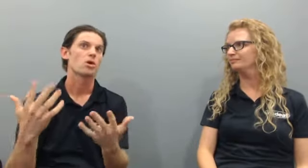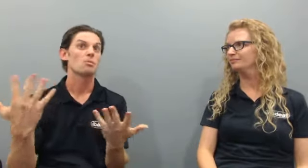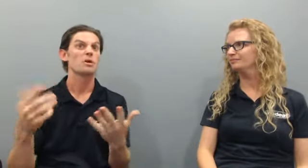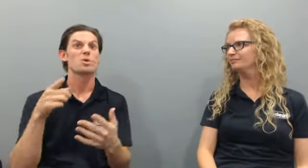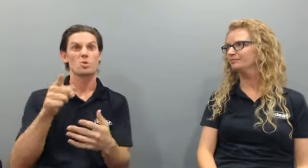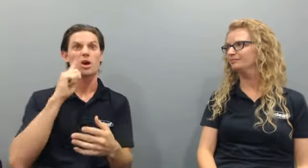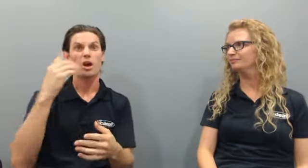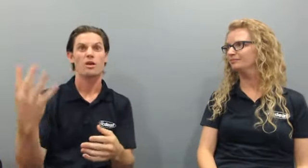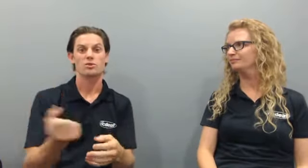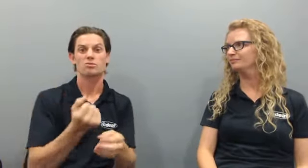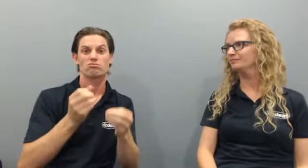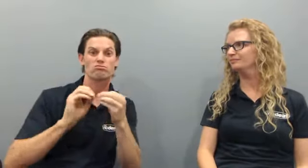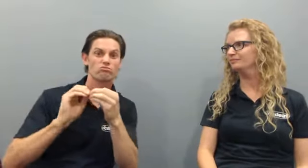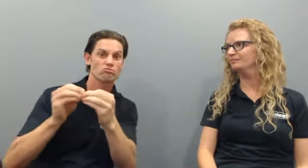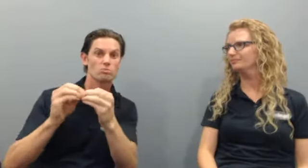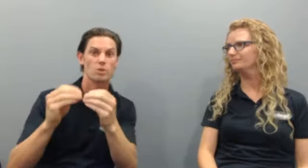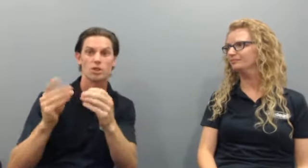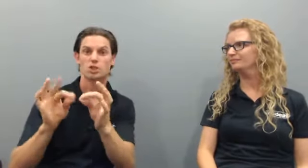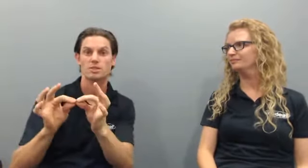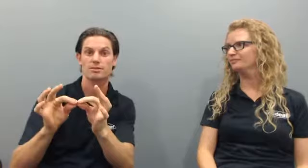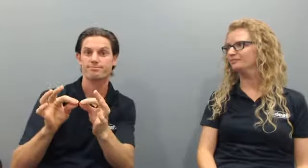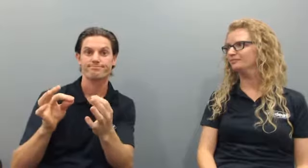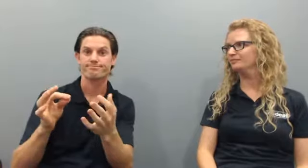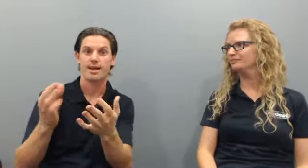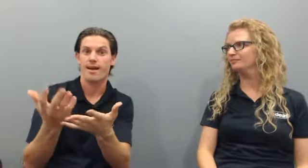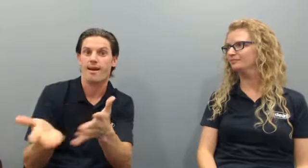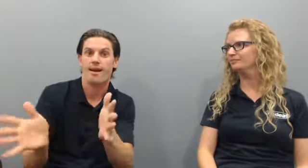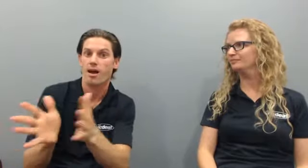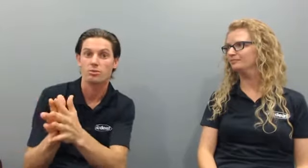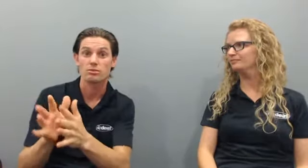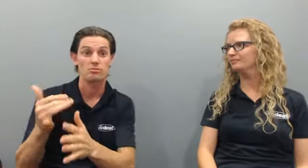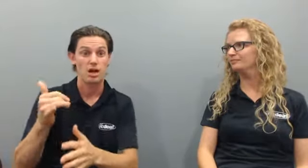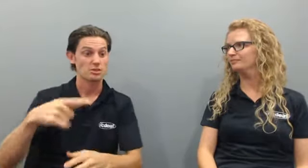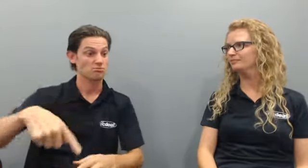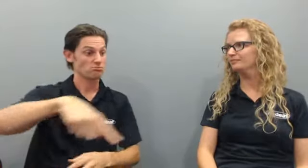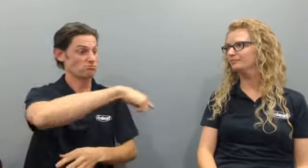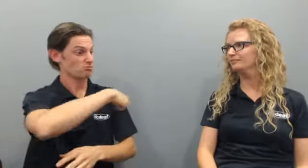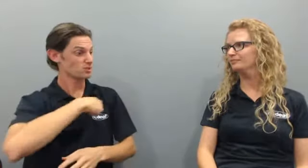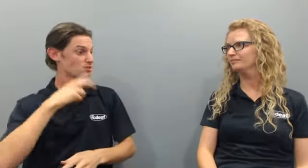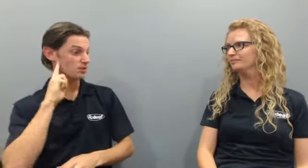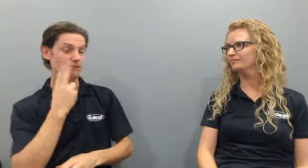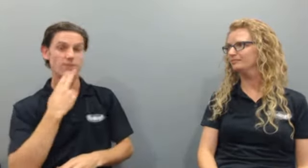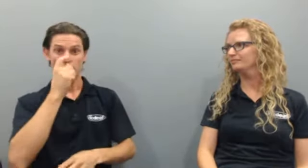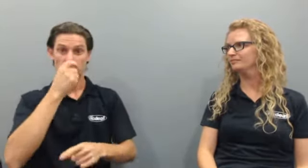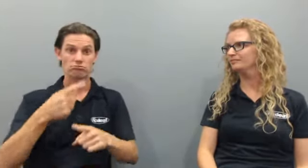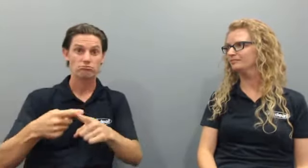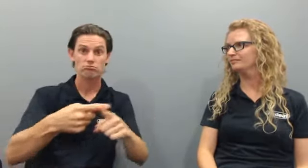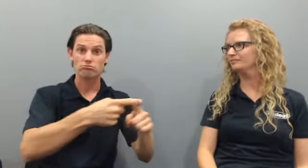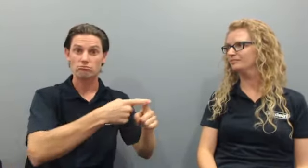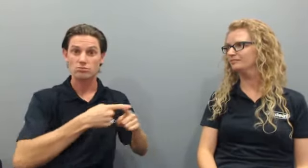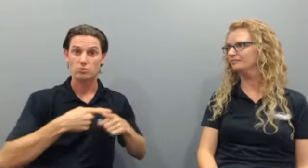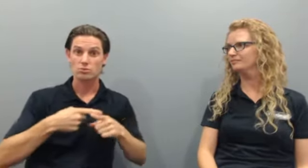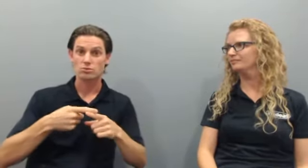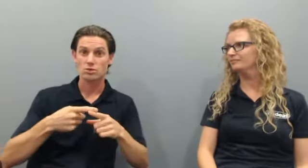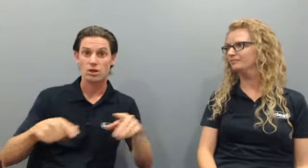time. So you would have to negotiate with the interpreter how that would work. Maybe everyone who's deaf who's on